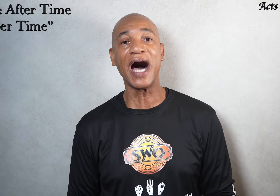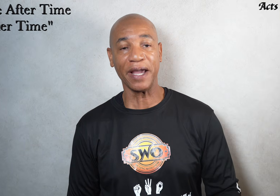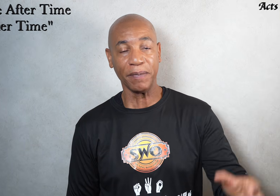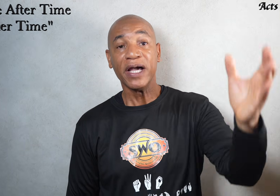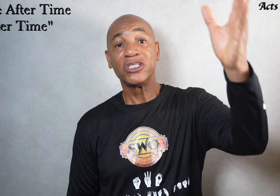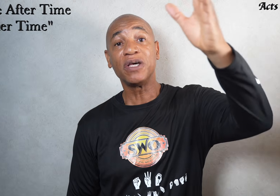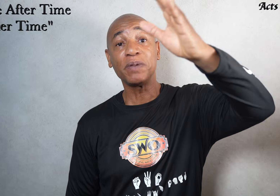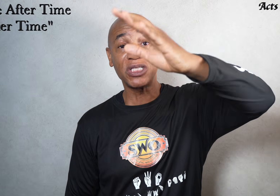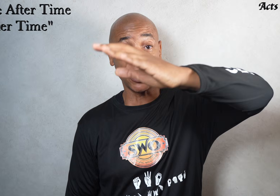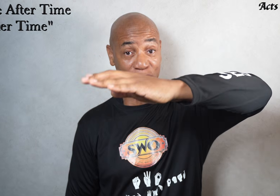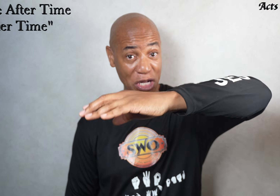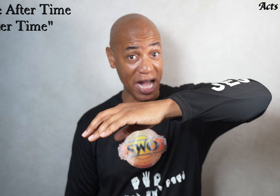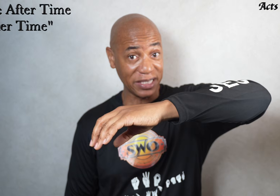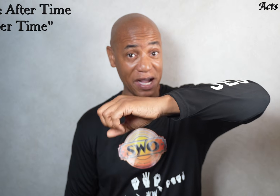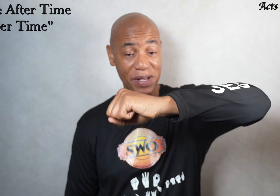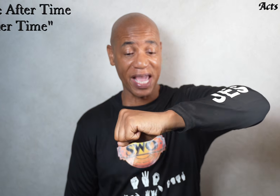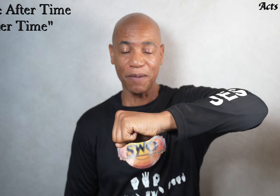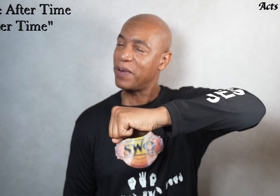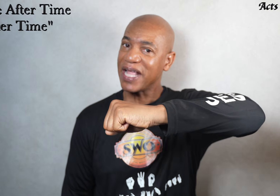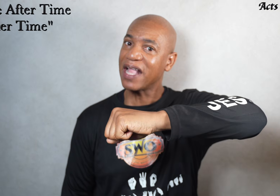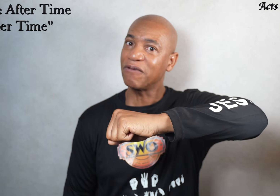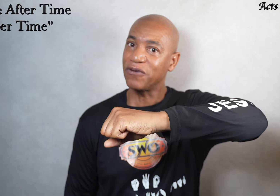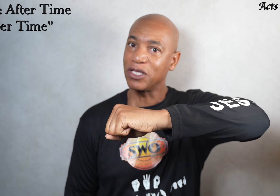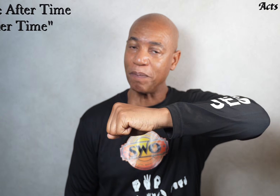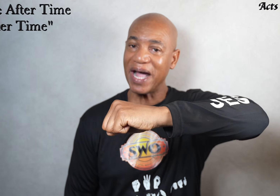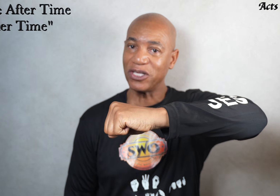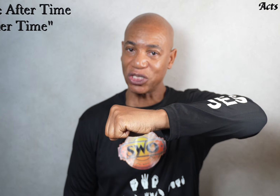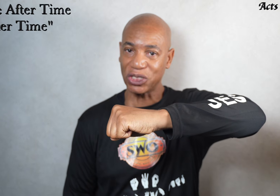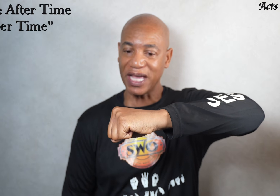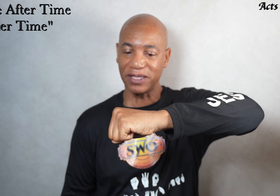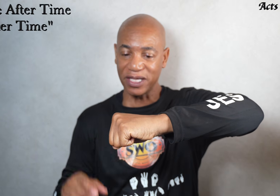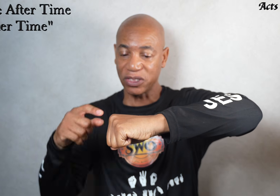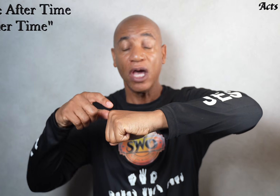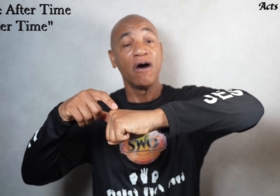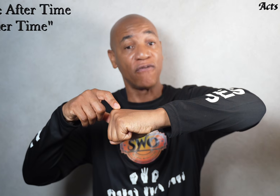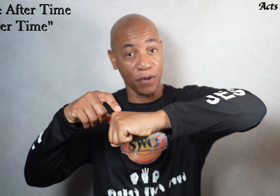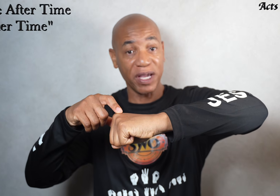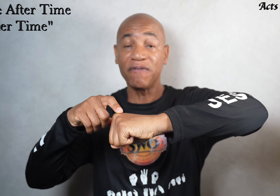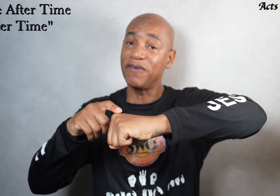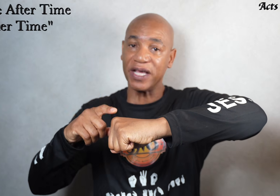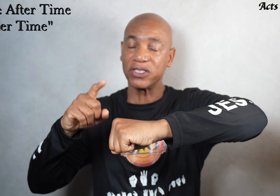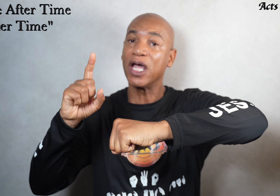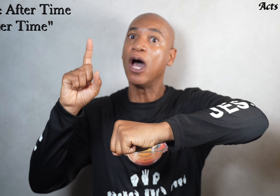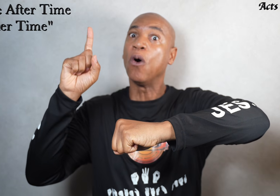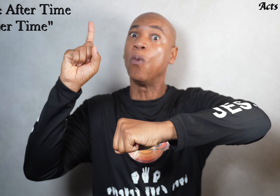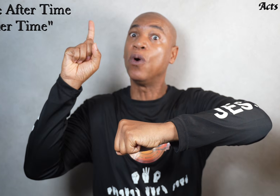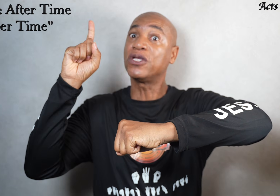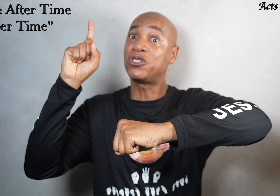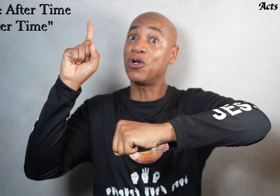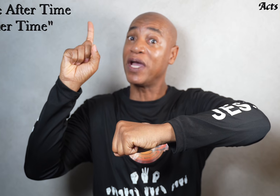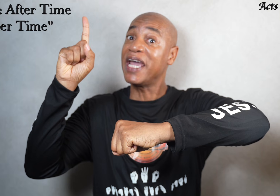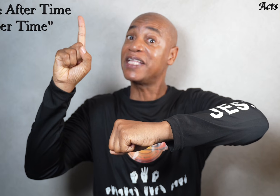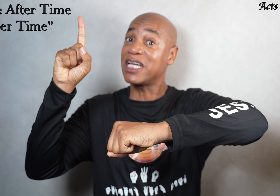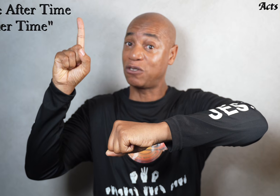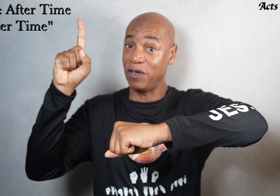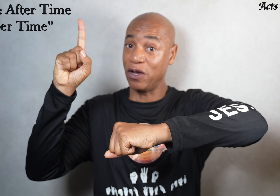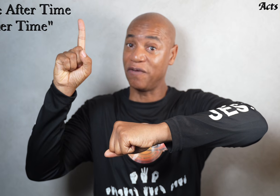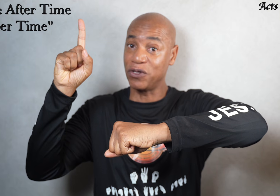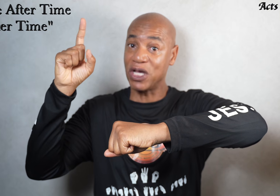time. Simply take your non-dominant hand, bring that out in front of the body just like this, forming a fist. With your index finger of your